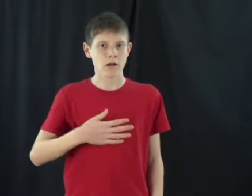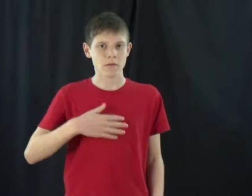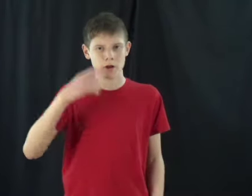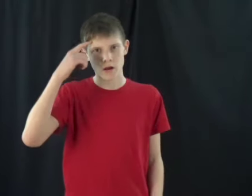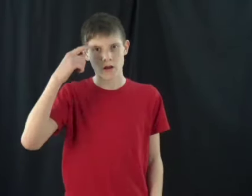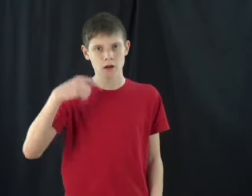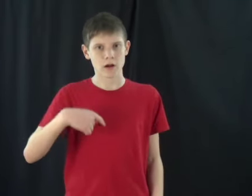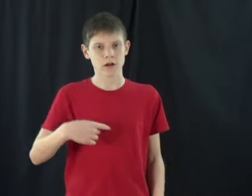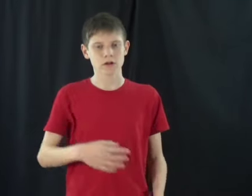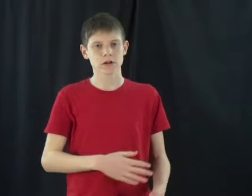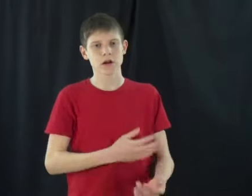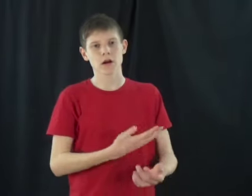of my head I sang